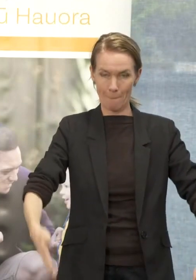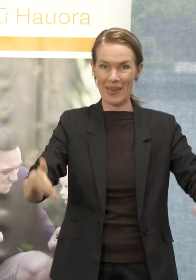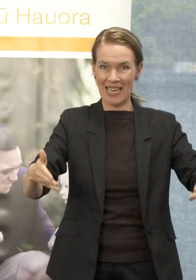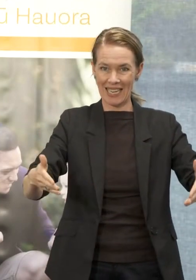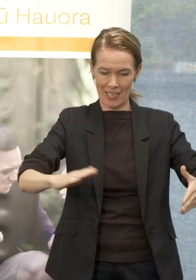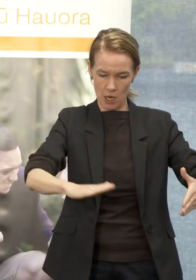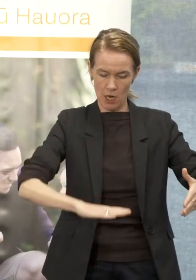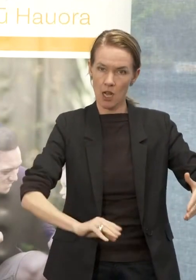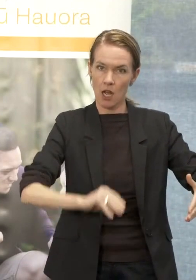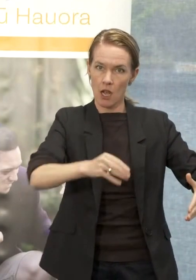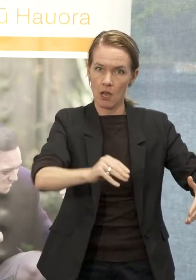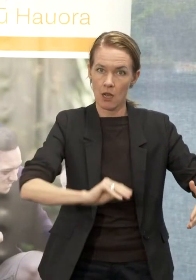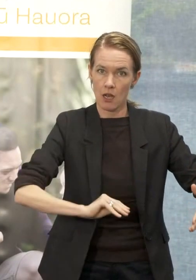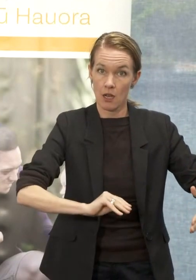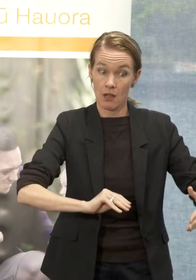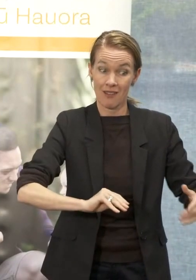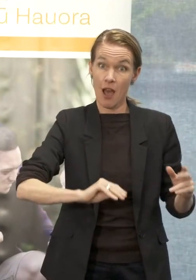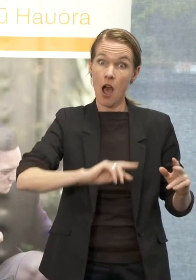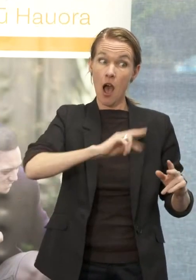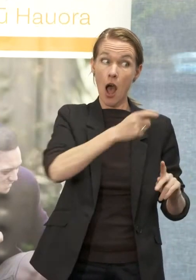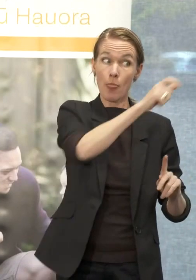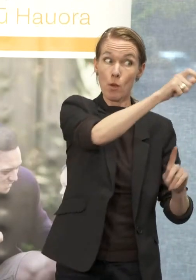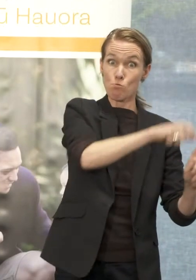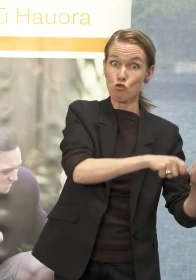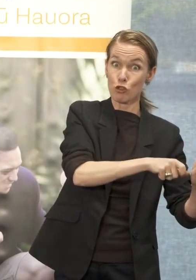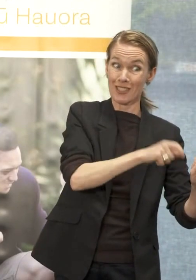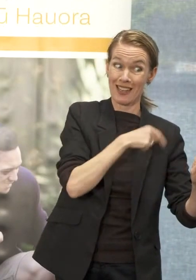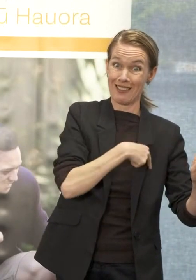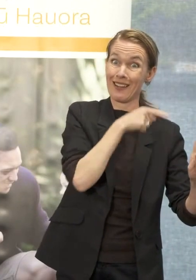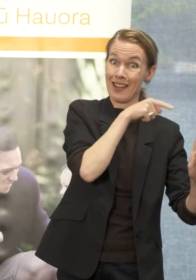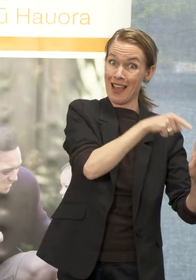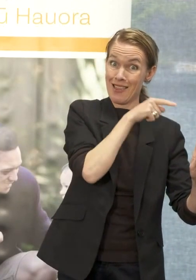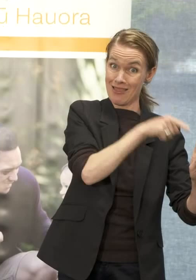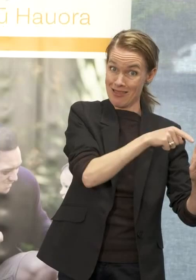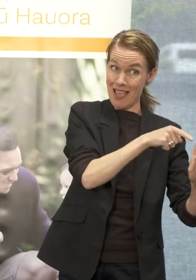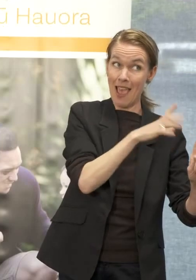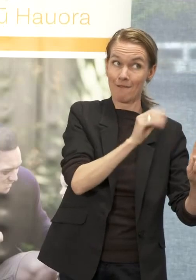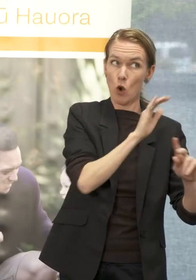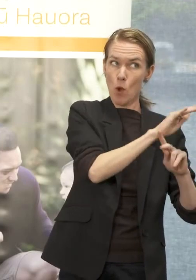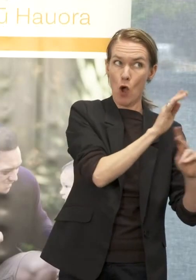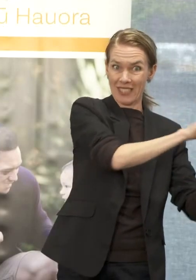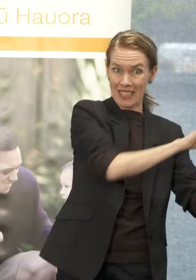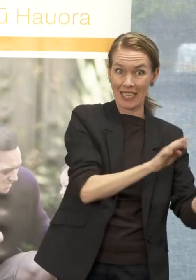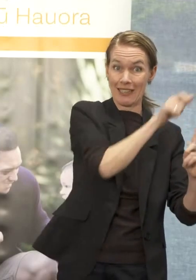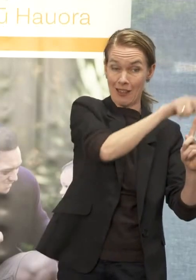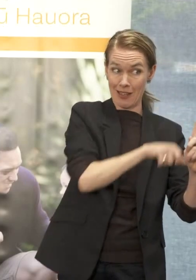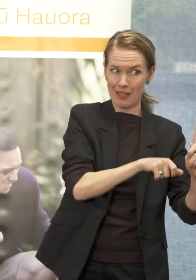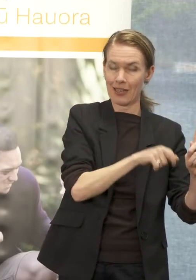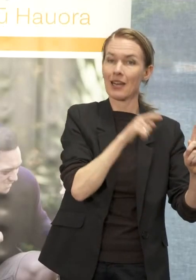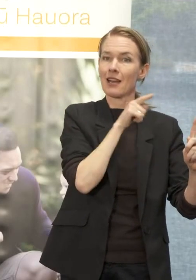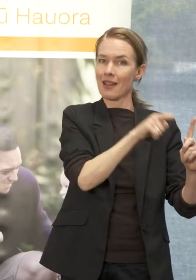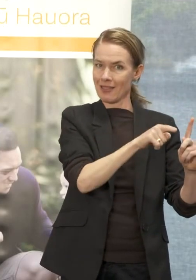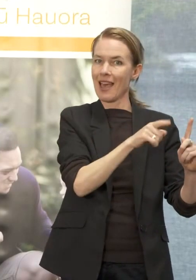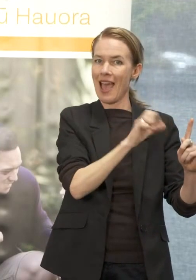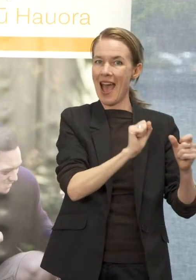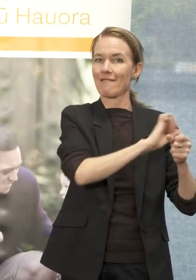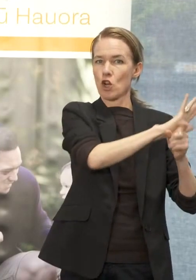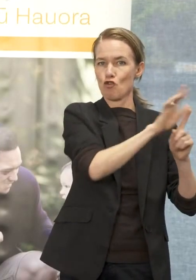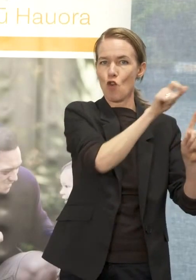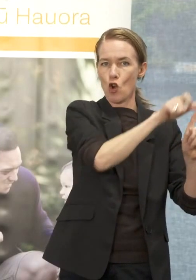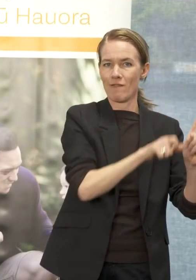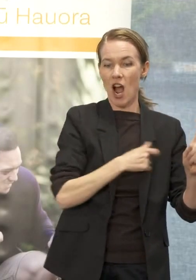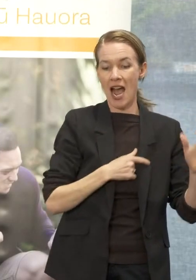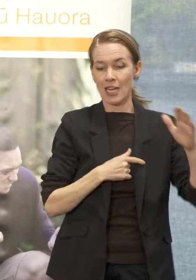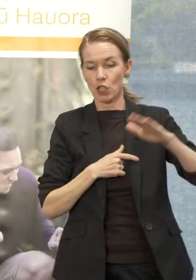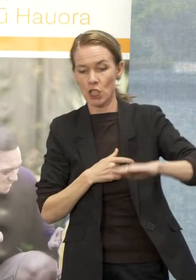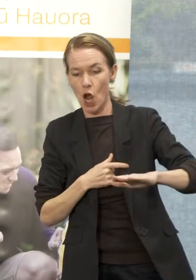used by another returnee who was likely infectious at the facility, and that was another case that was reported